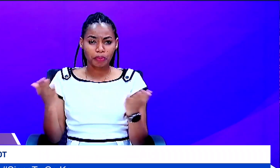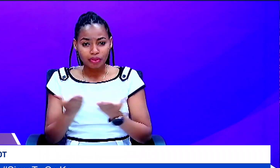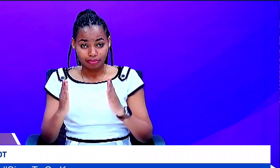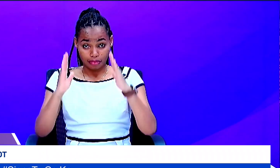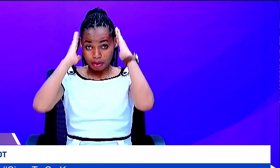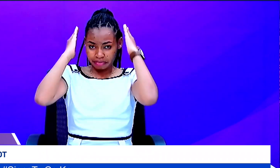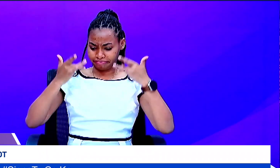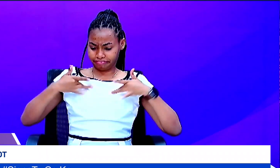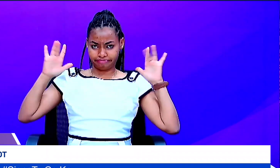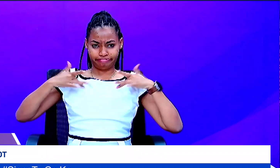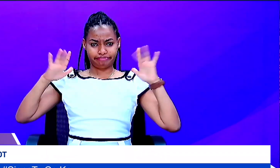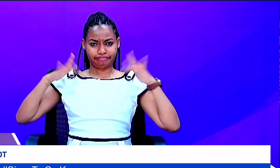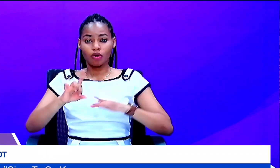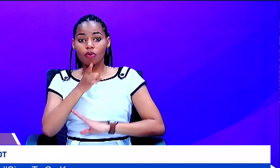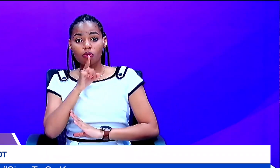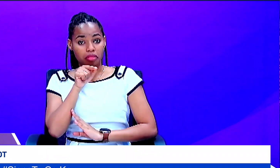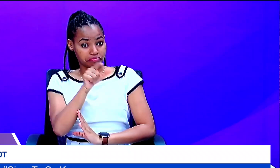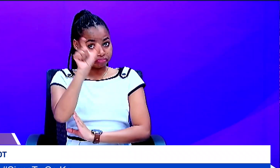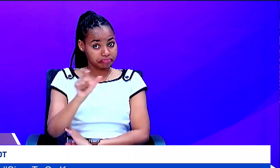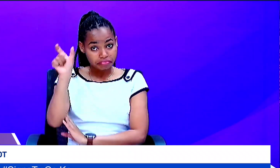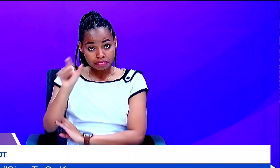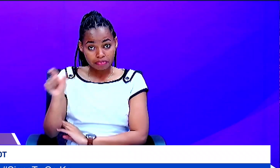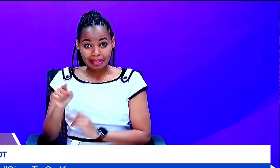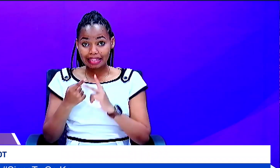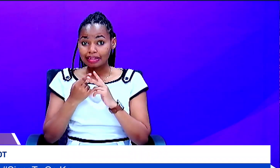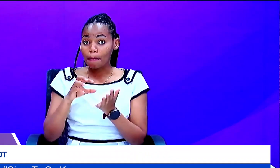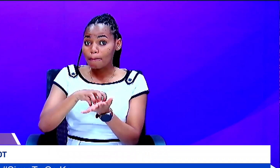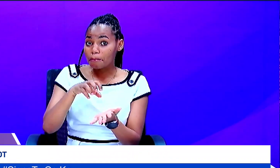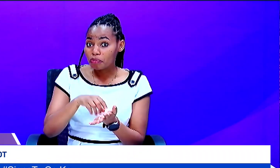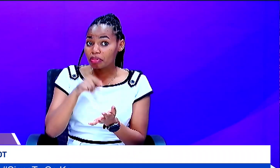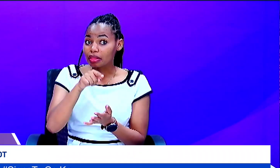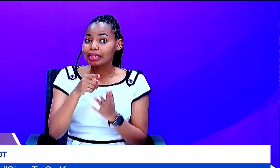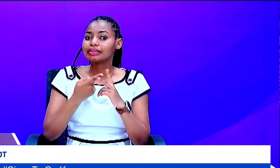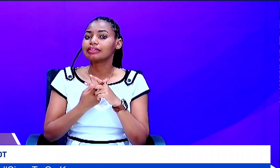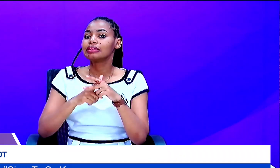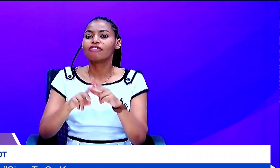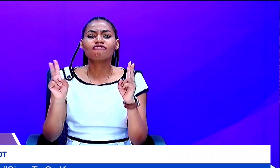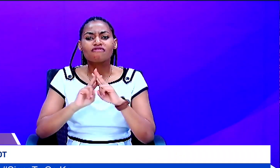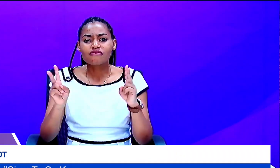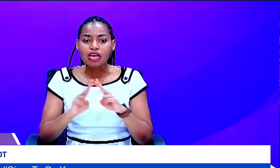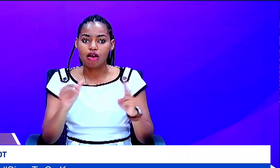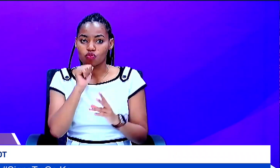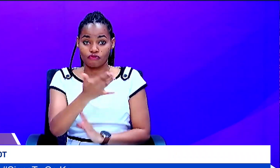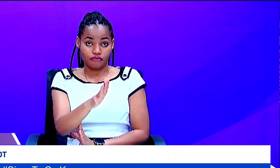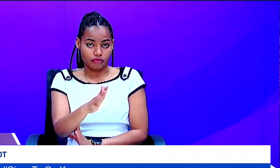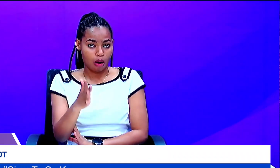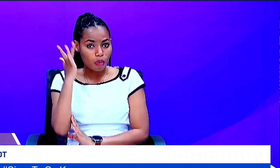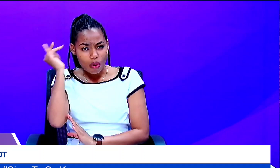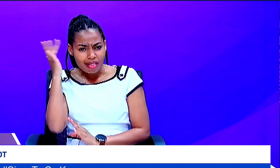In his defense, Mutua denied claims of regional bias, stating it was